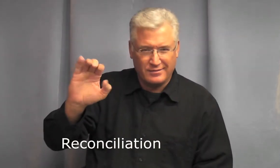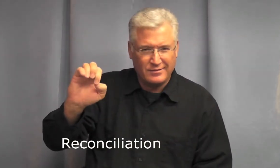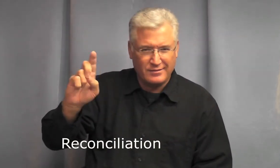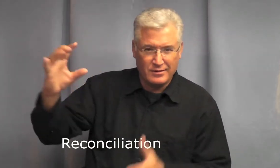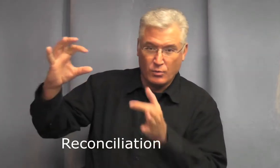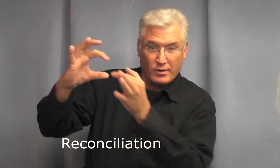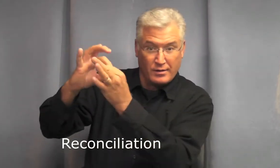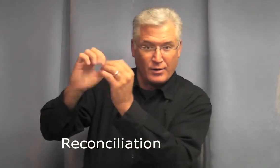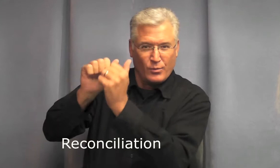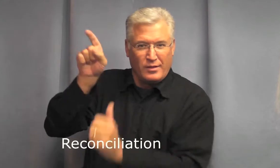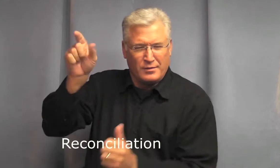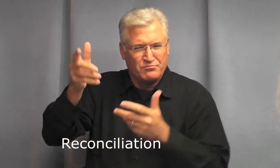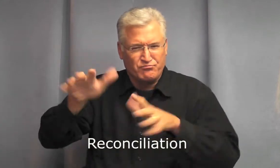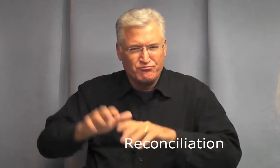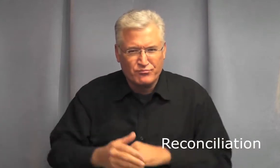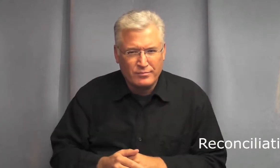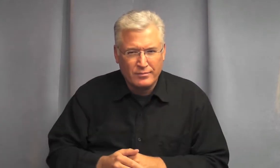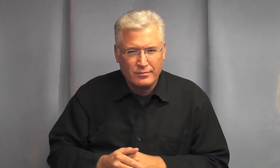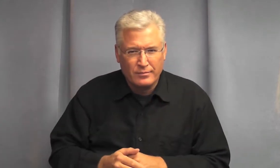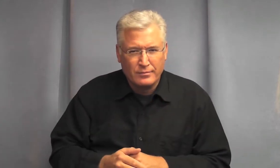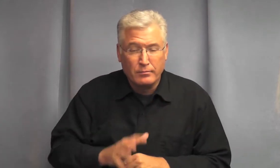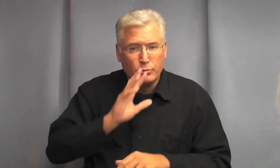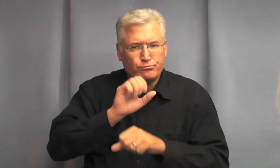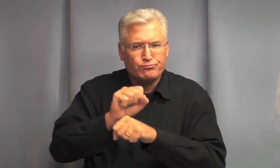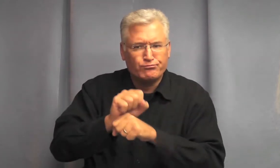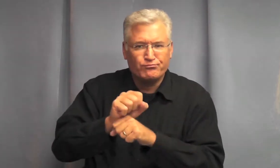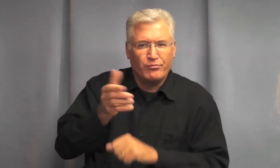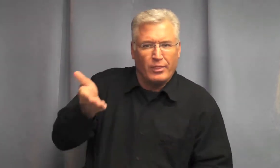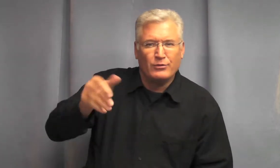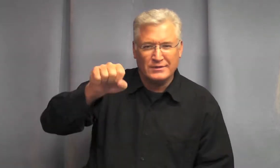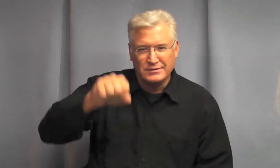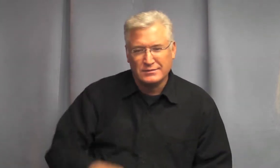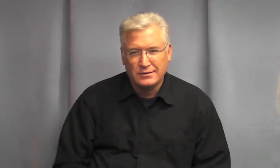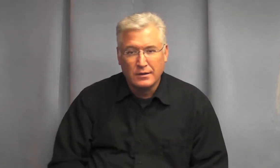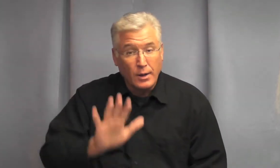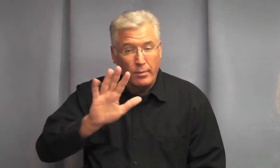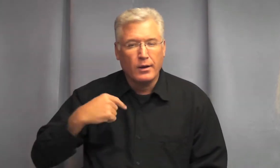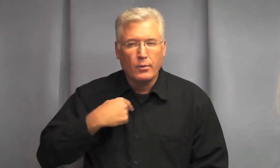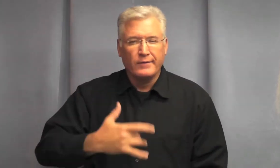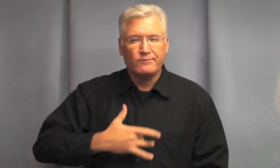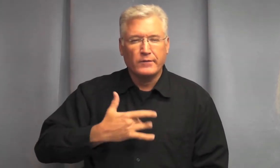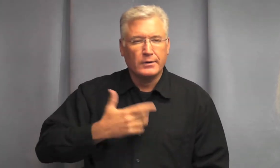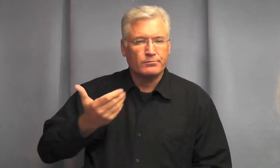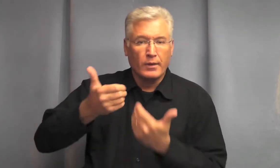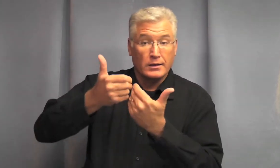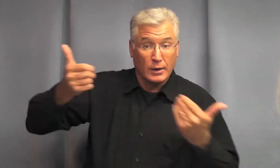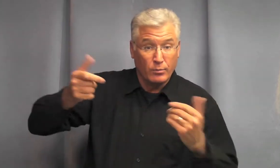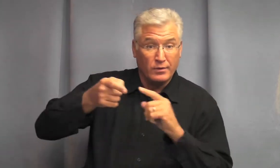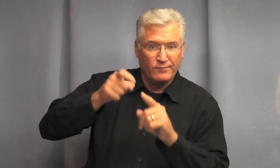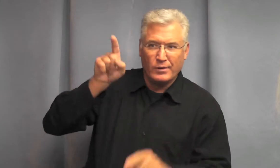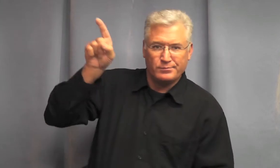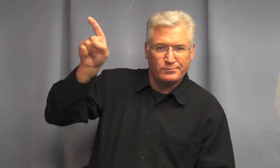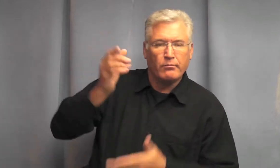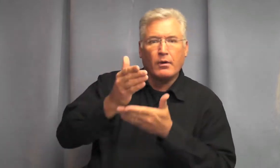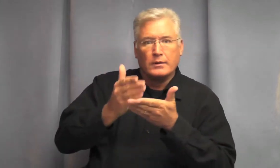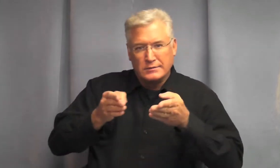to Him. We have been fully reconciled. The work there has been done, yes, but we still feel a